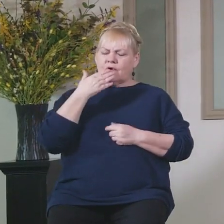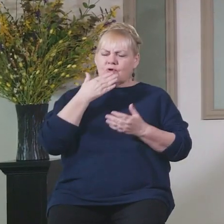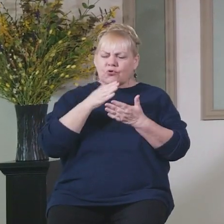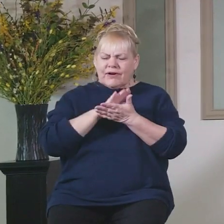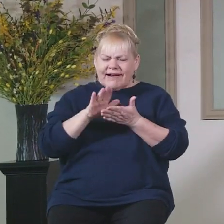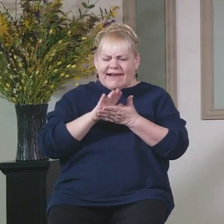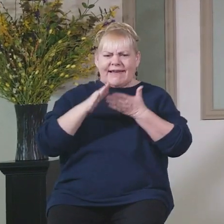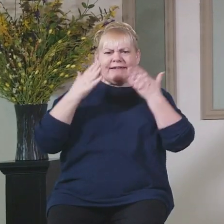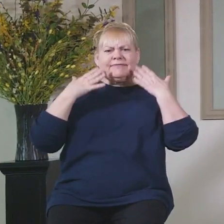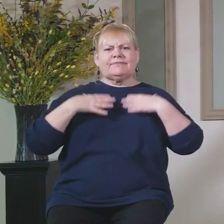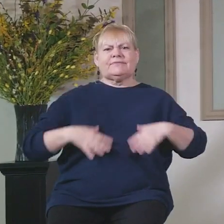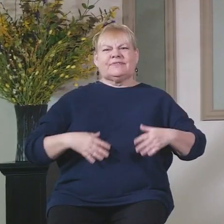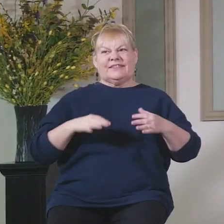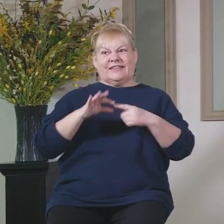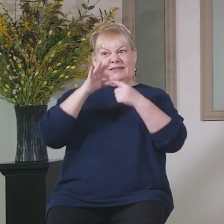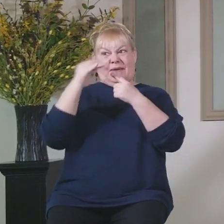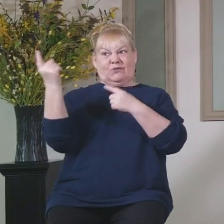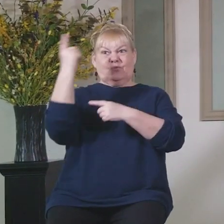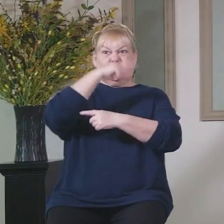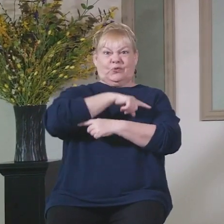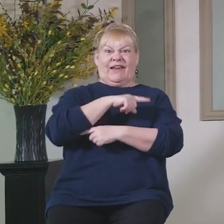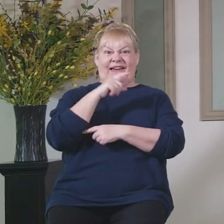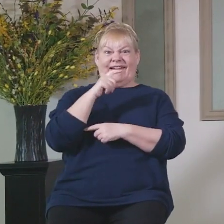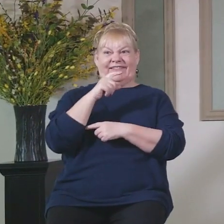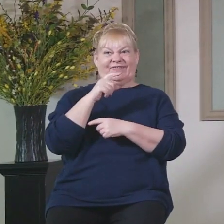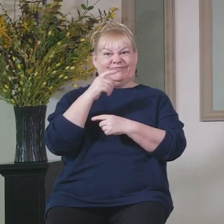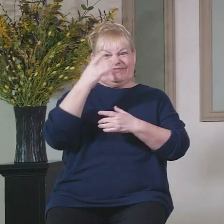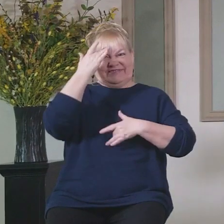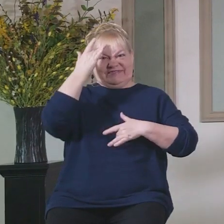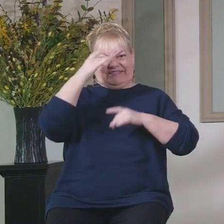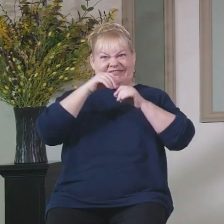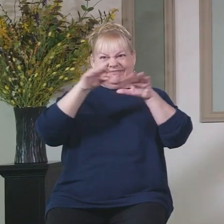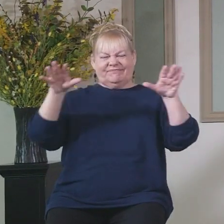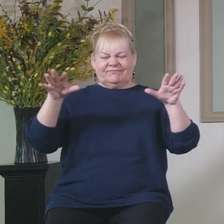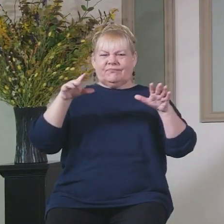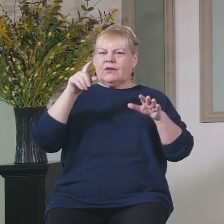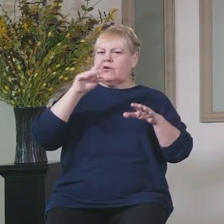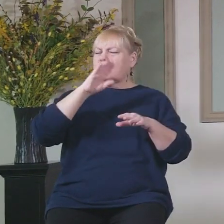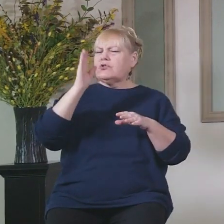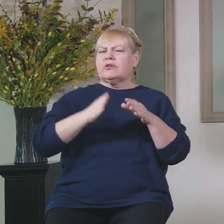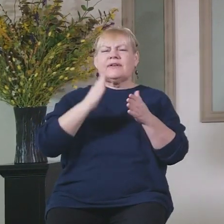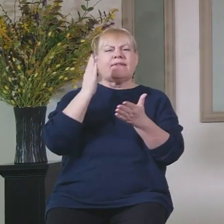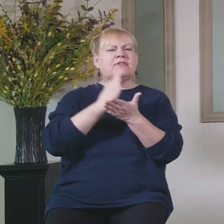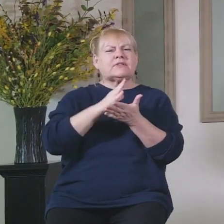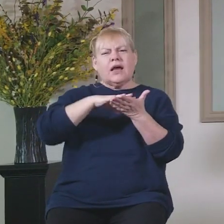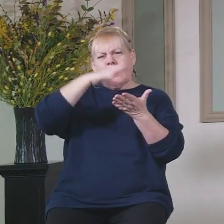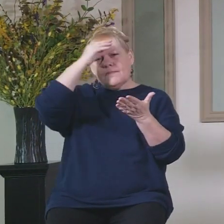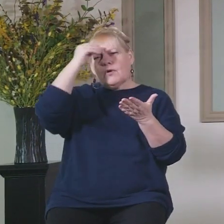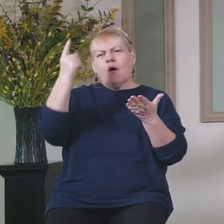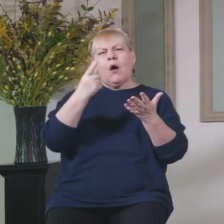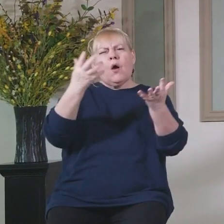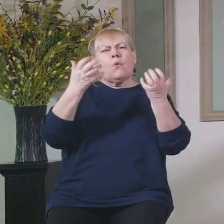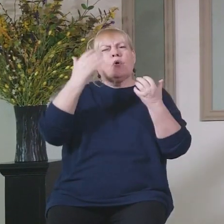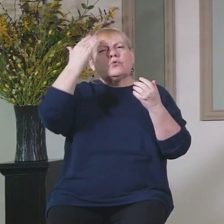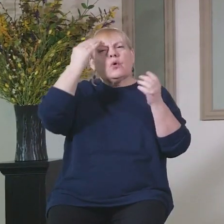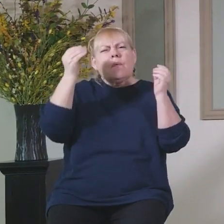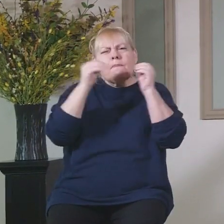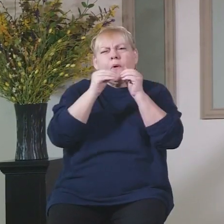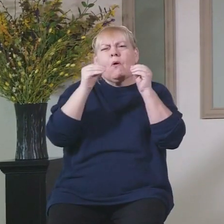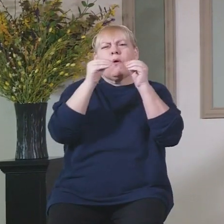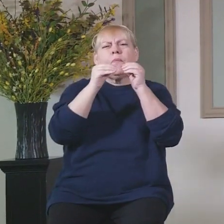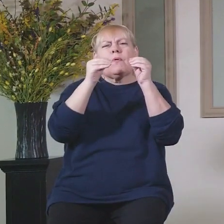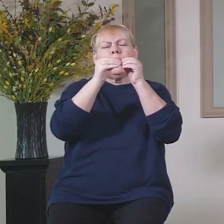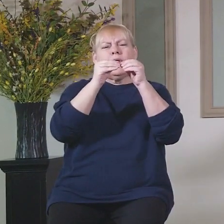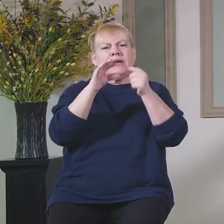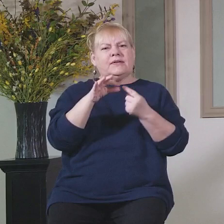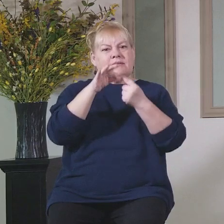hygiene, especially in this day and time. And we should never stop learning. We should always want to know more, especially when